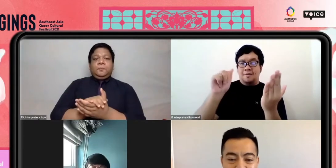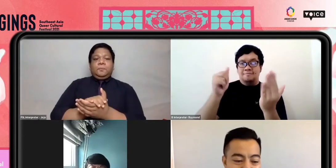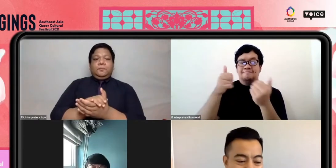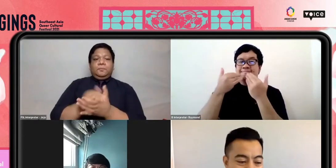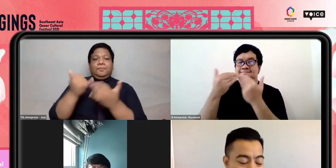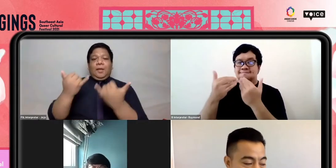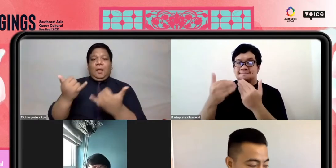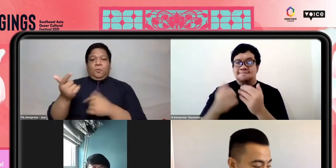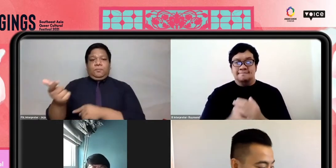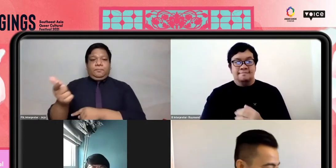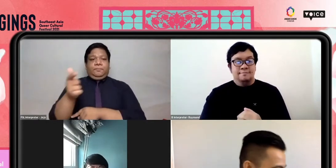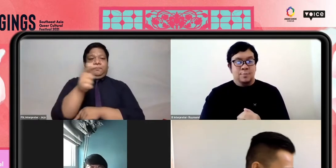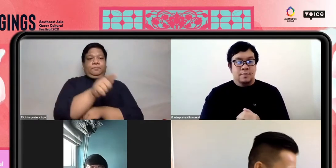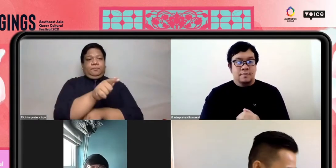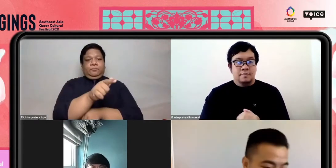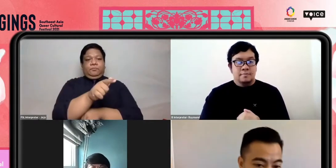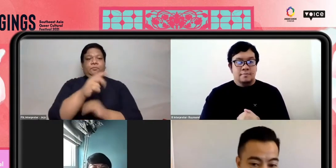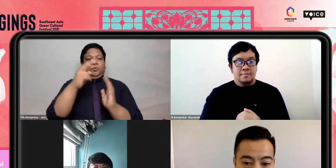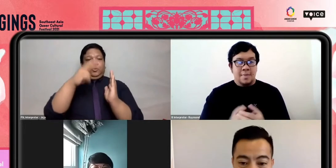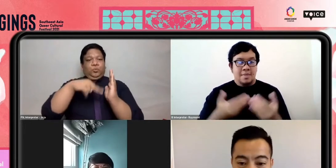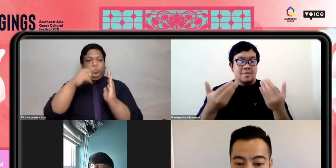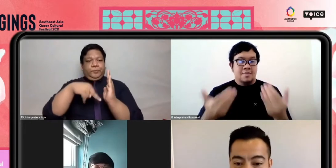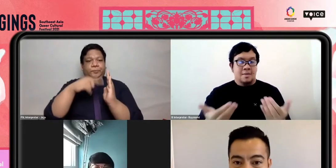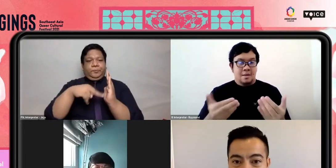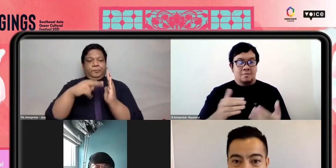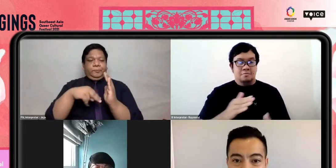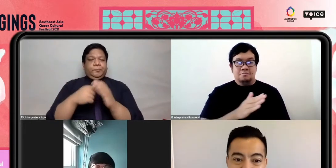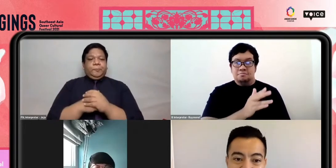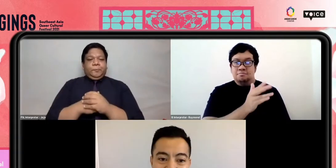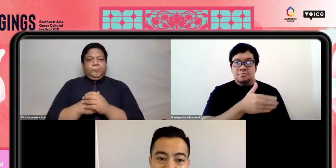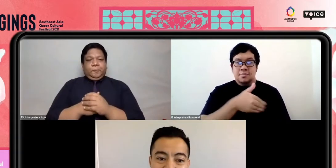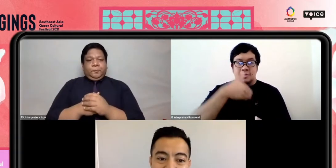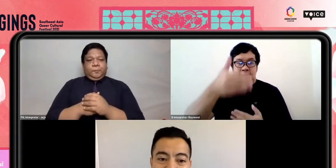move on to our next reader.